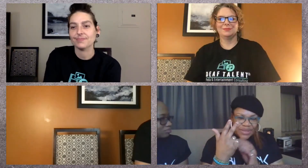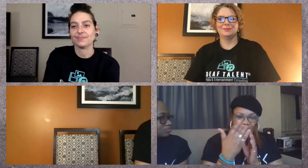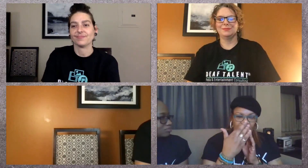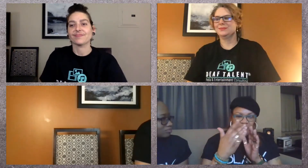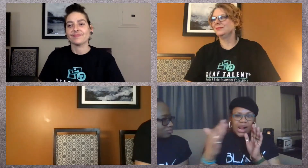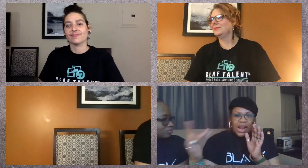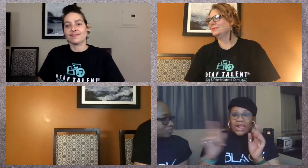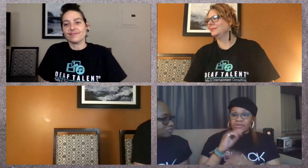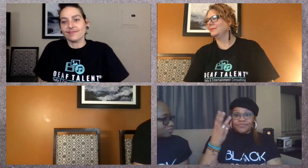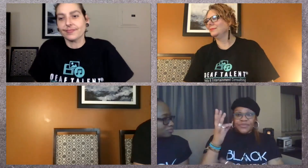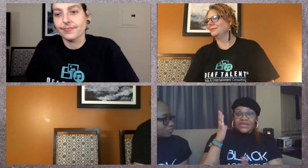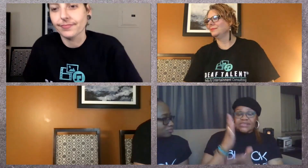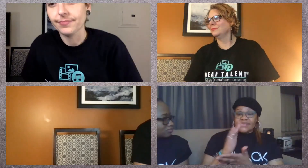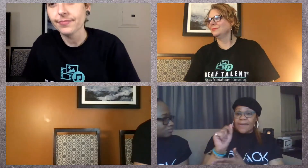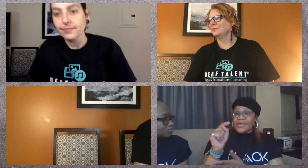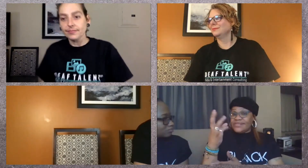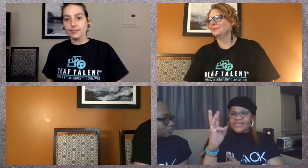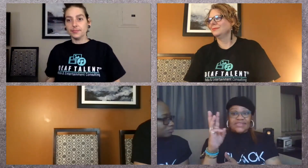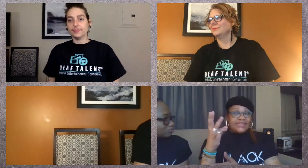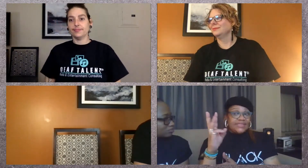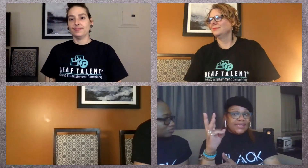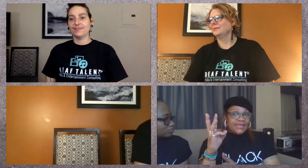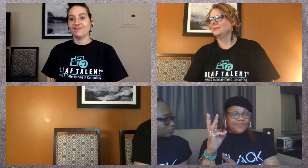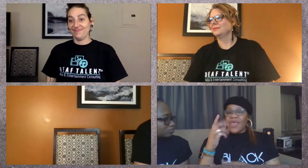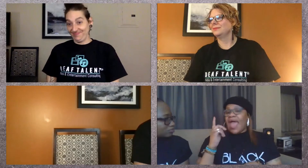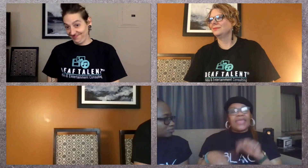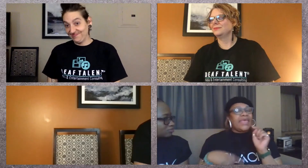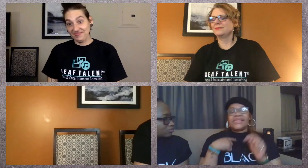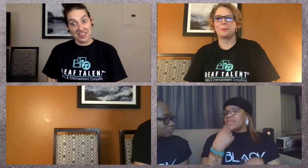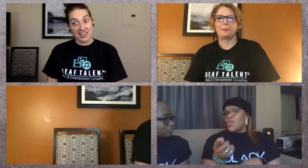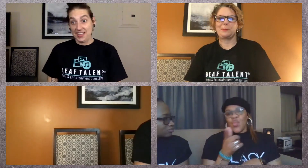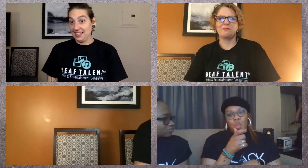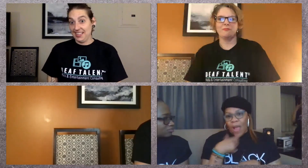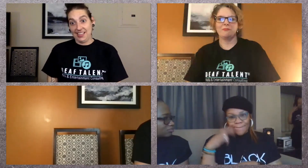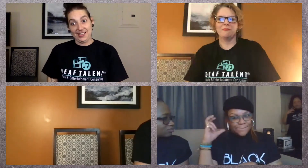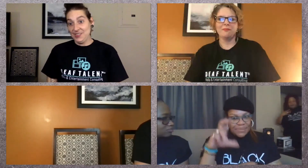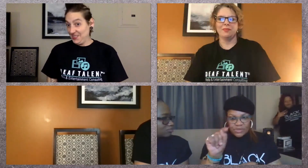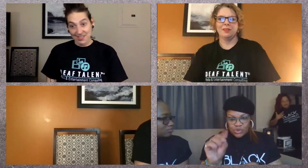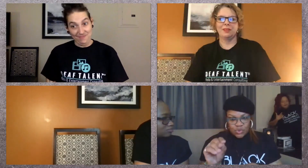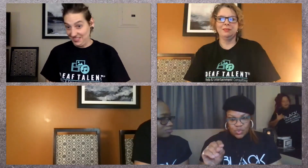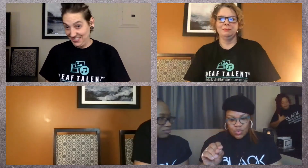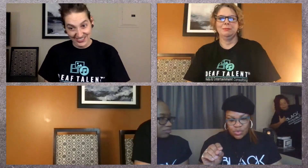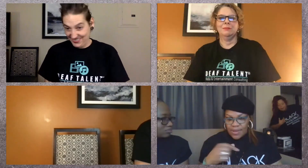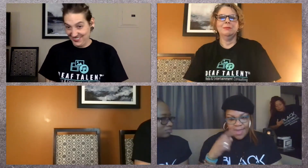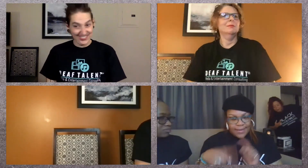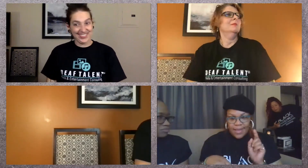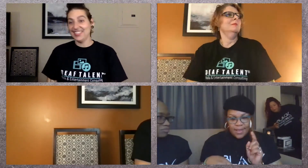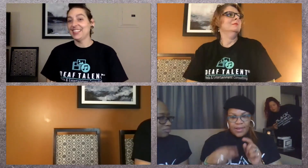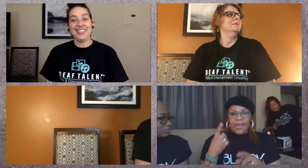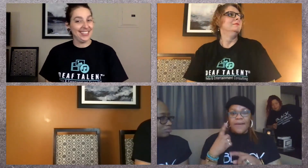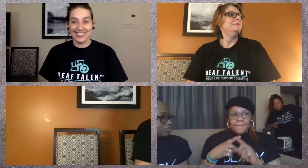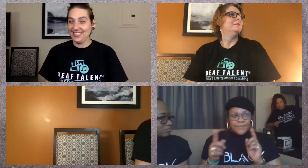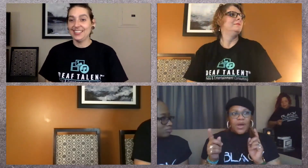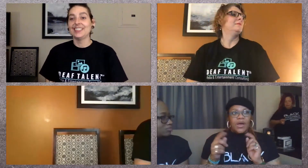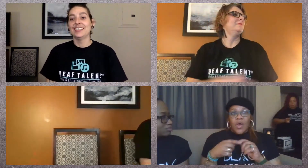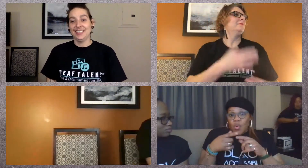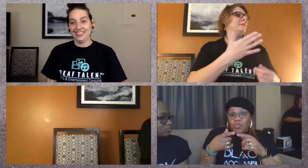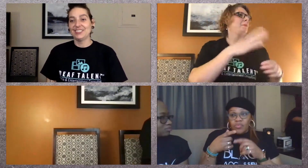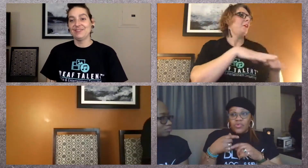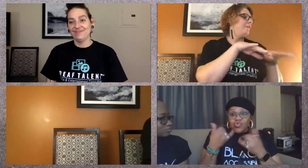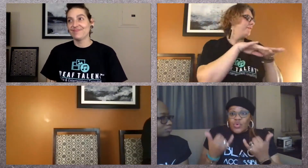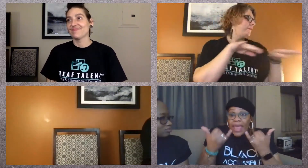It's number one, pitch number one, I pitched number two, I pitched number three. And then at number six, I can't tell you who I pitched it to. I